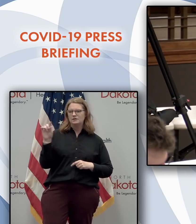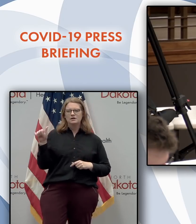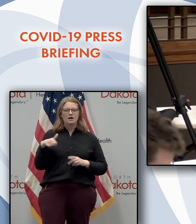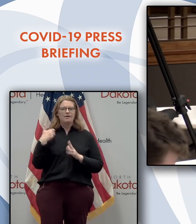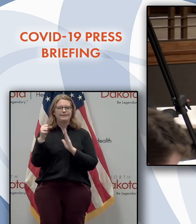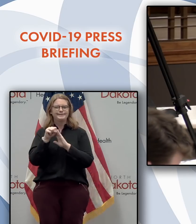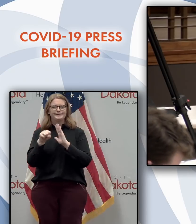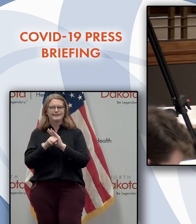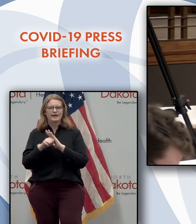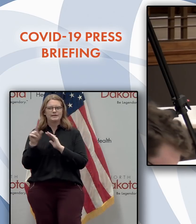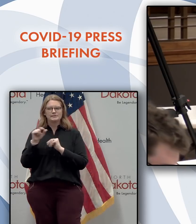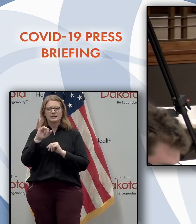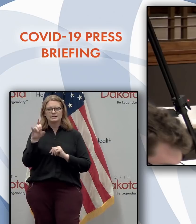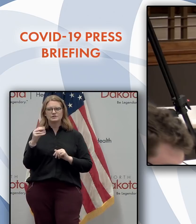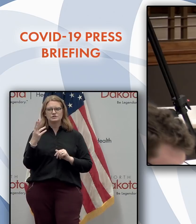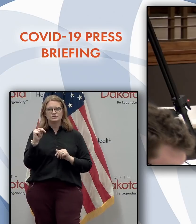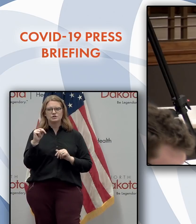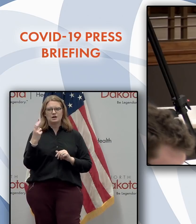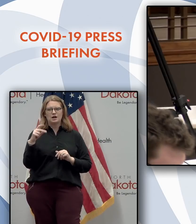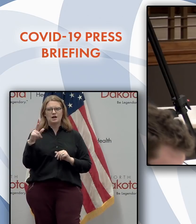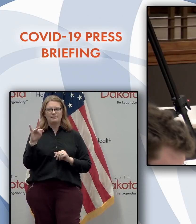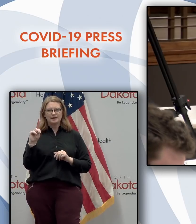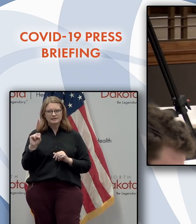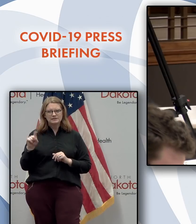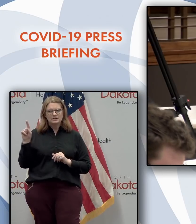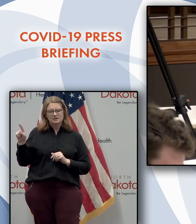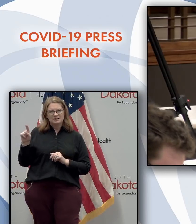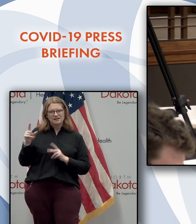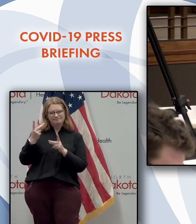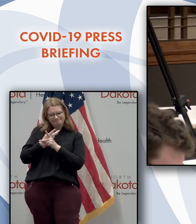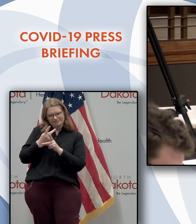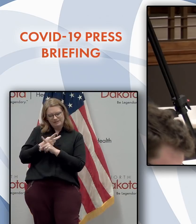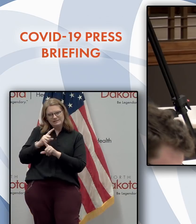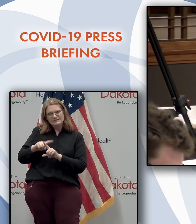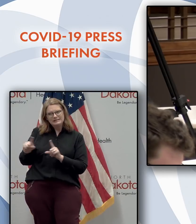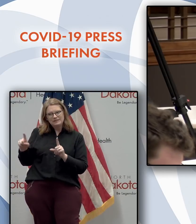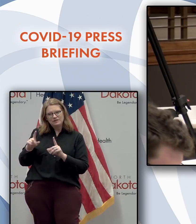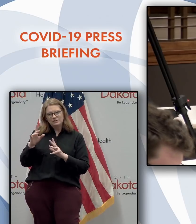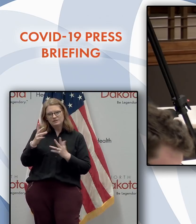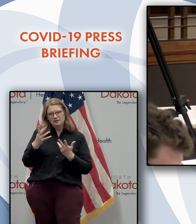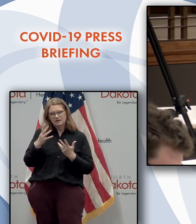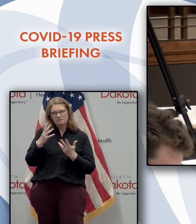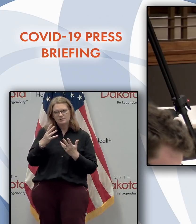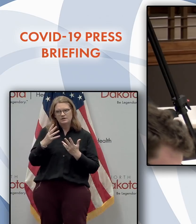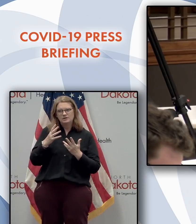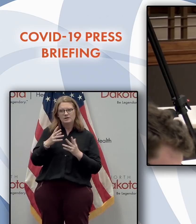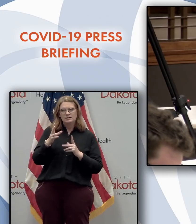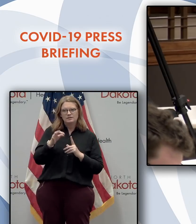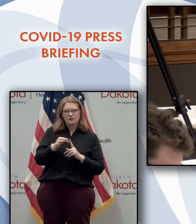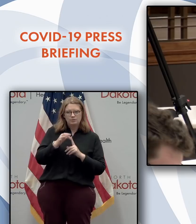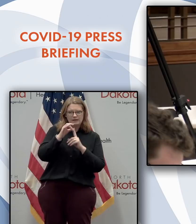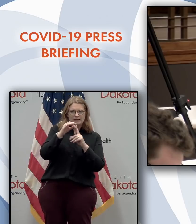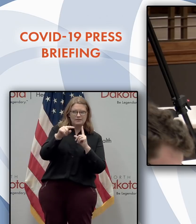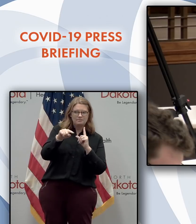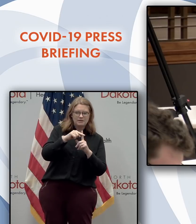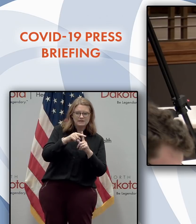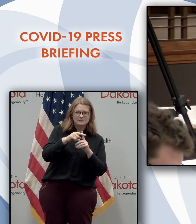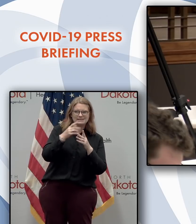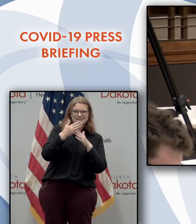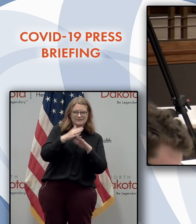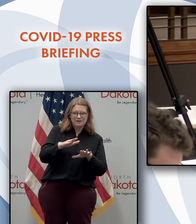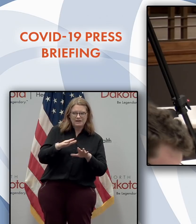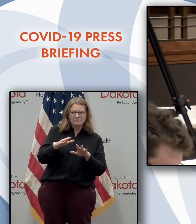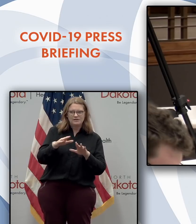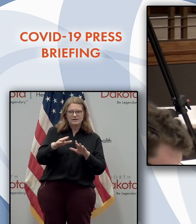other organizations like Johns Hopkins University, they do it a little bit differently. They do the unique positives divided by the